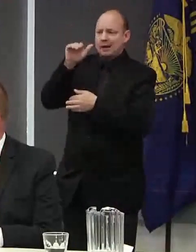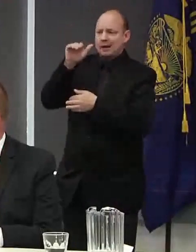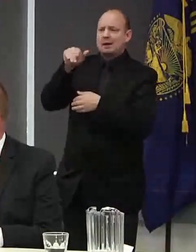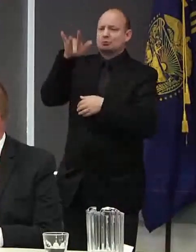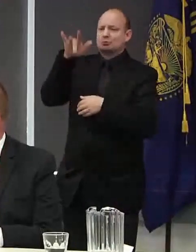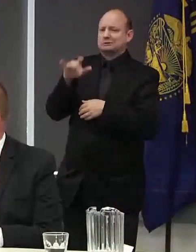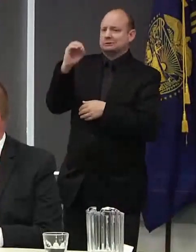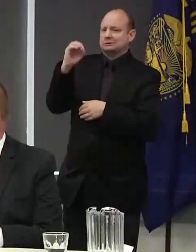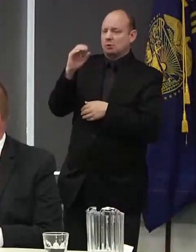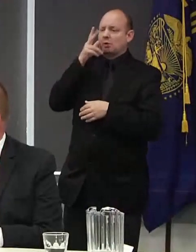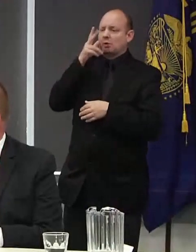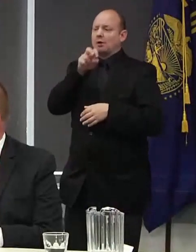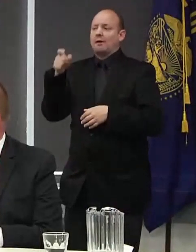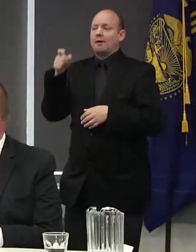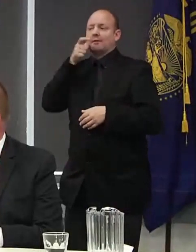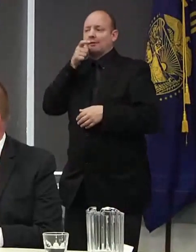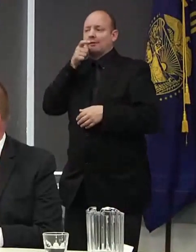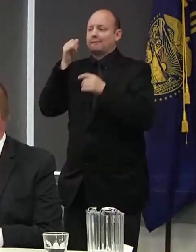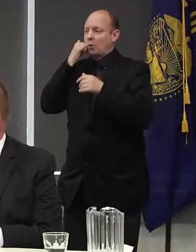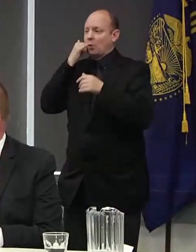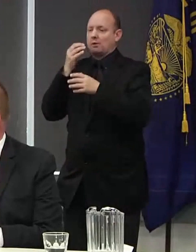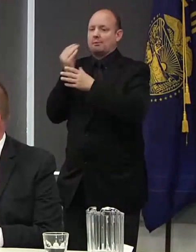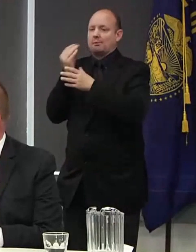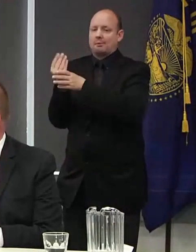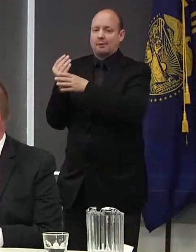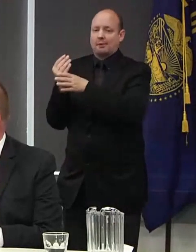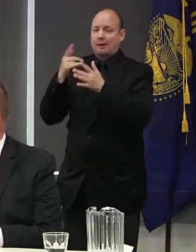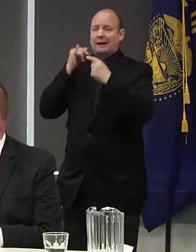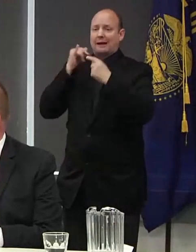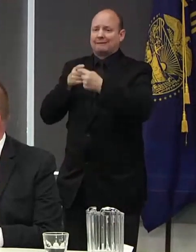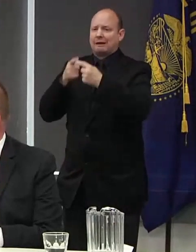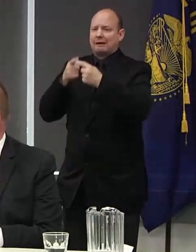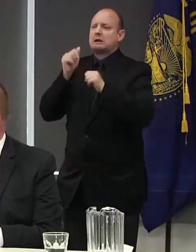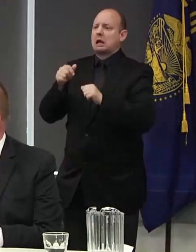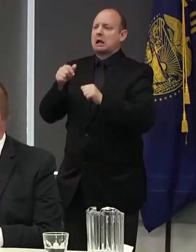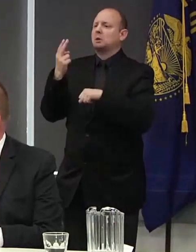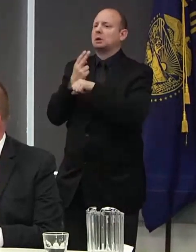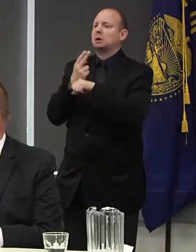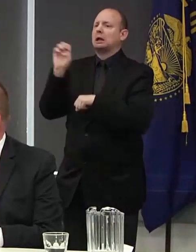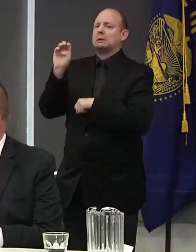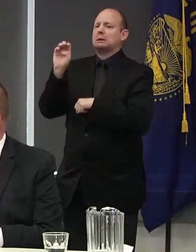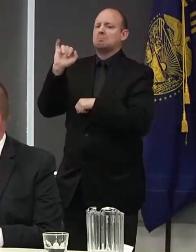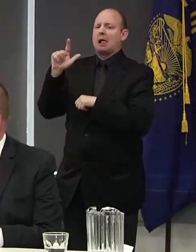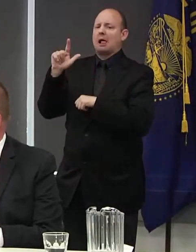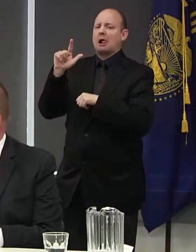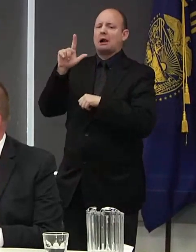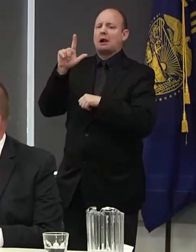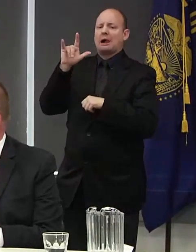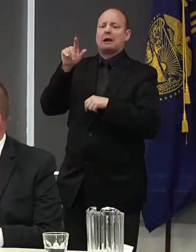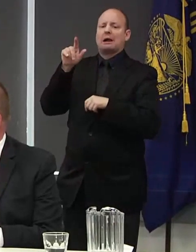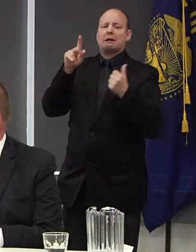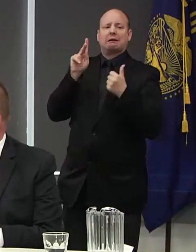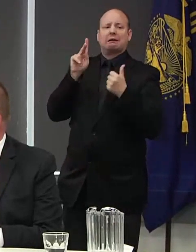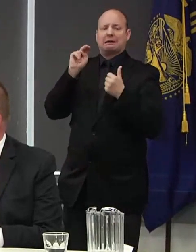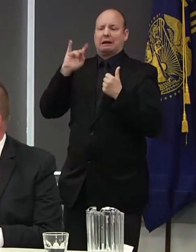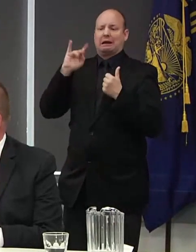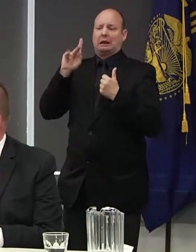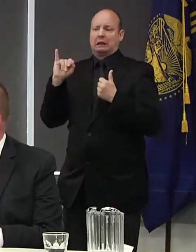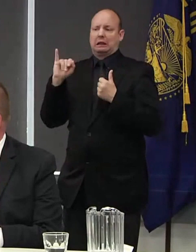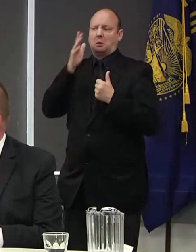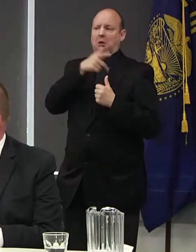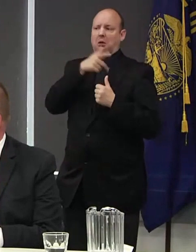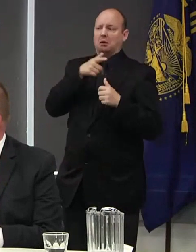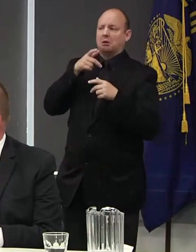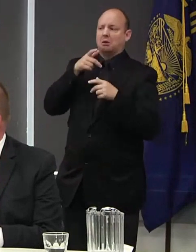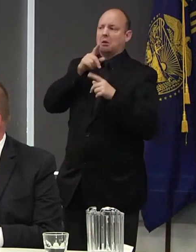you can also email your questions to Nikki Fisher, but we just tested and I believe pressing 0 is working, so please keep working with the operator on that.